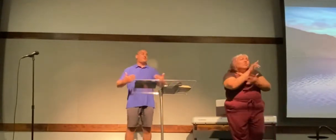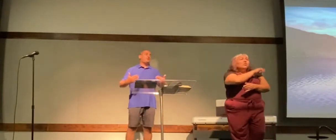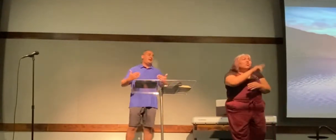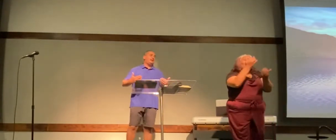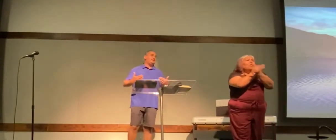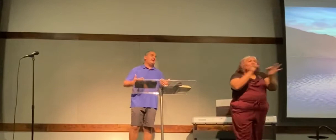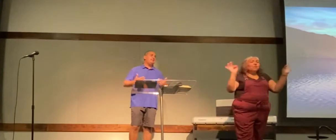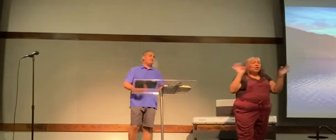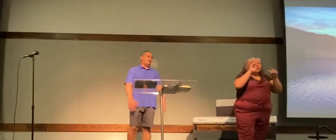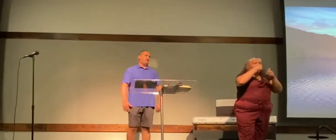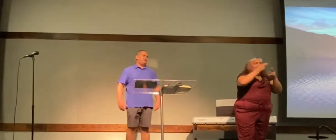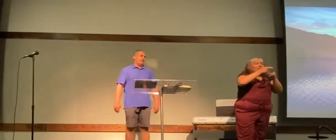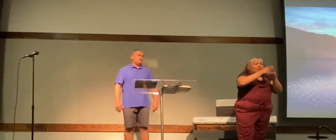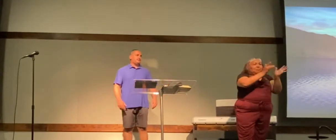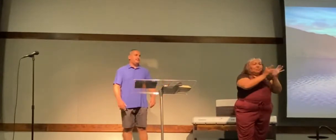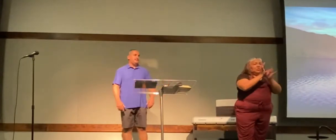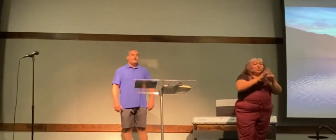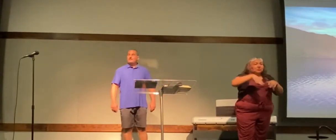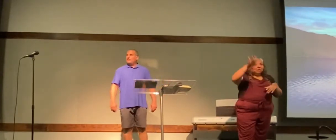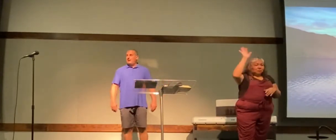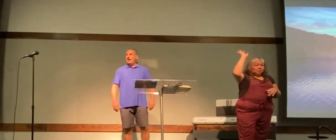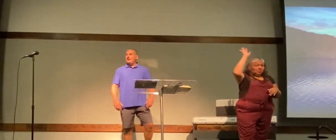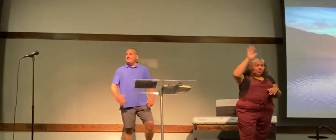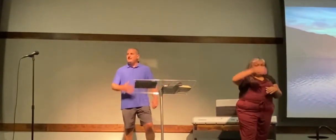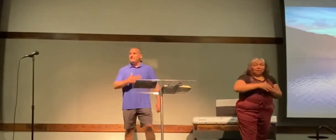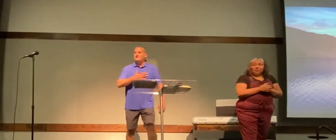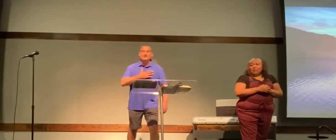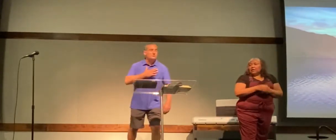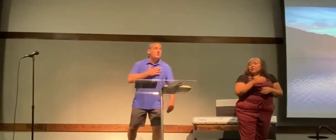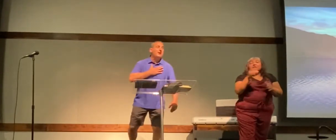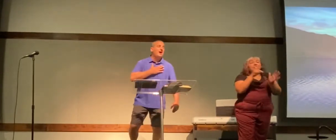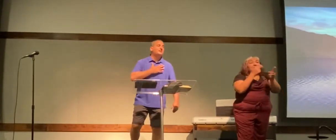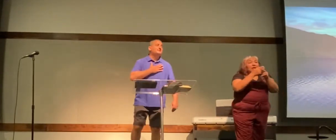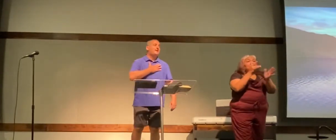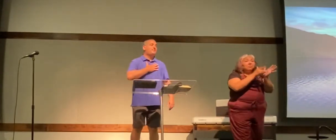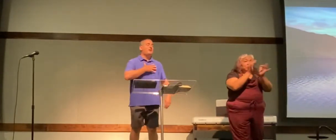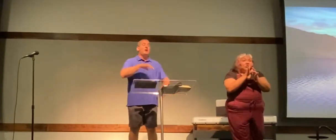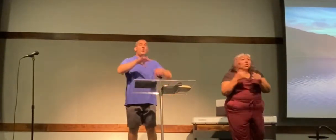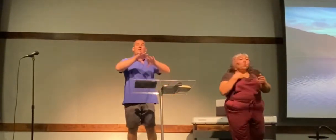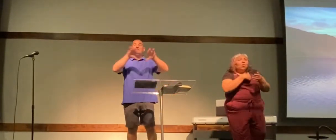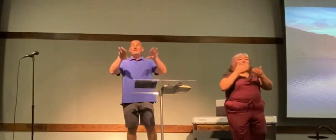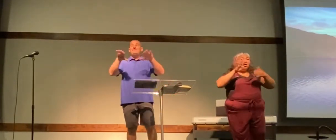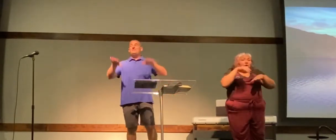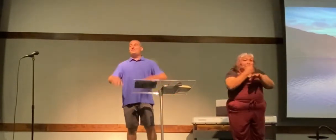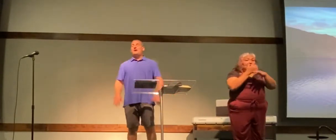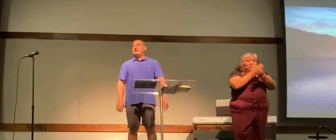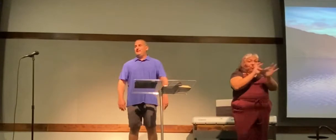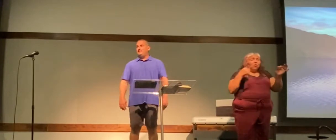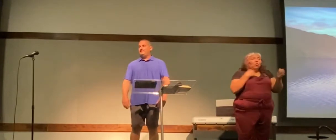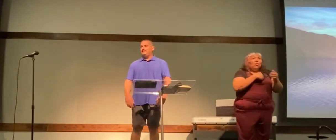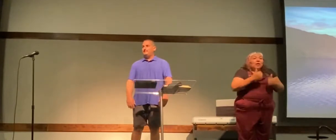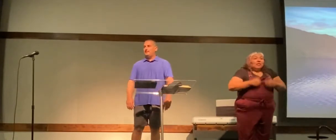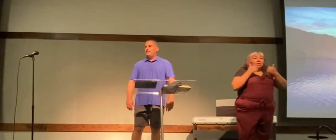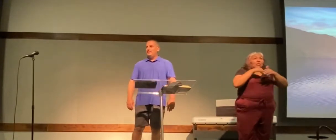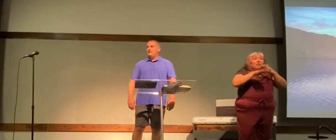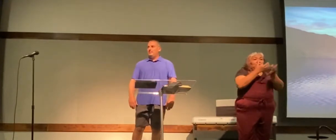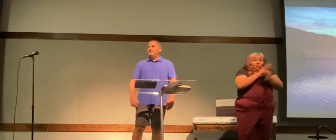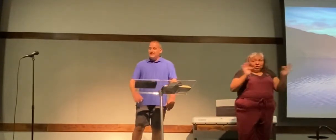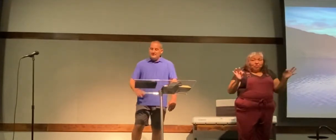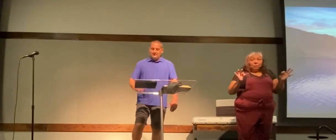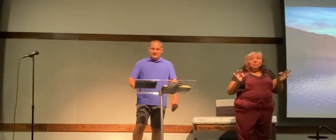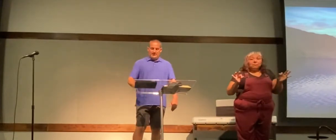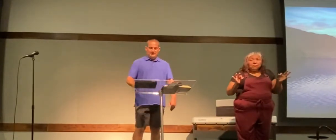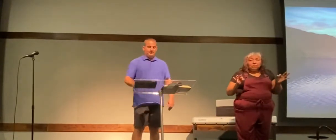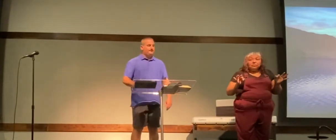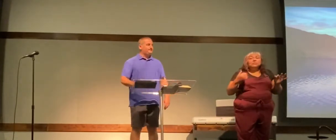set free in the name of Jesus? Right? In the name of Jesus, we are set free. We live in freedom. We